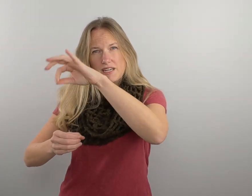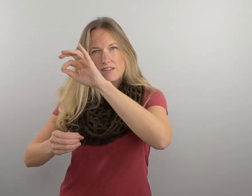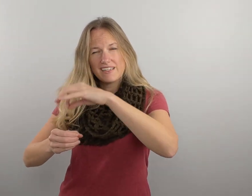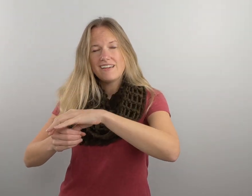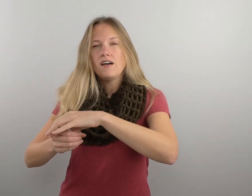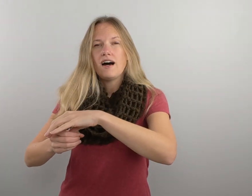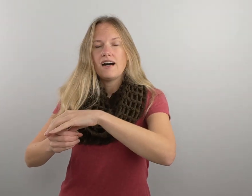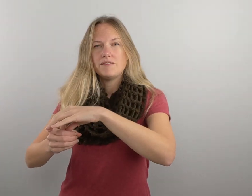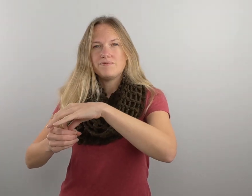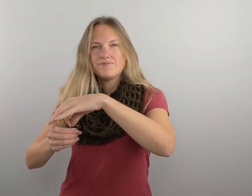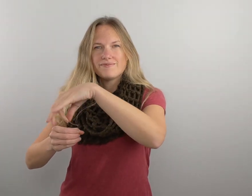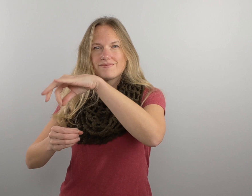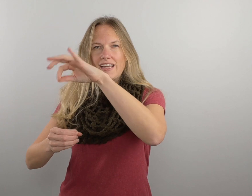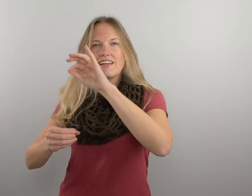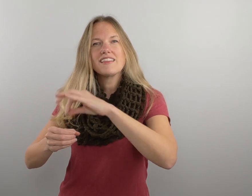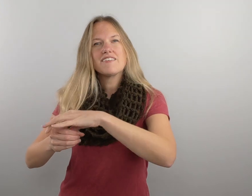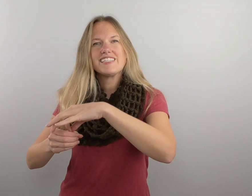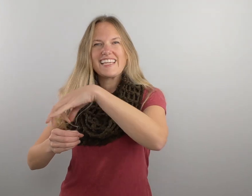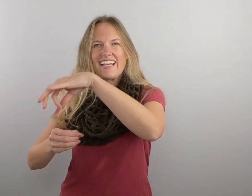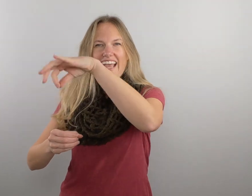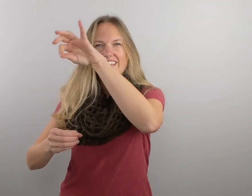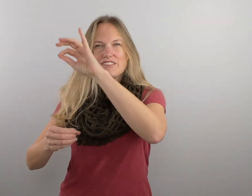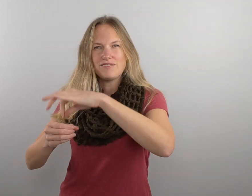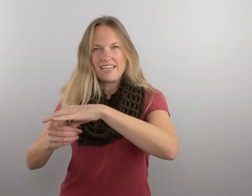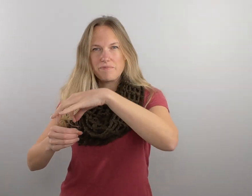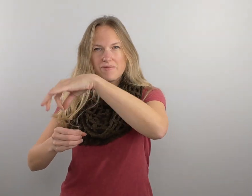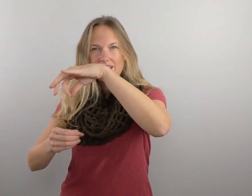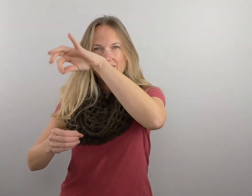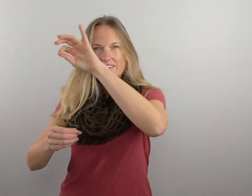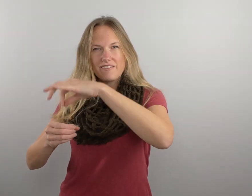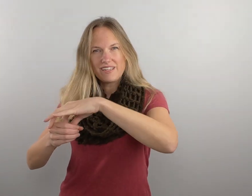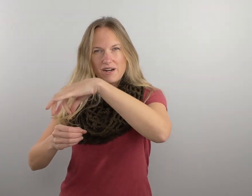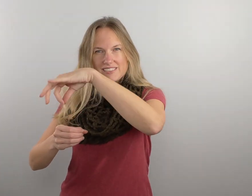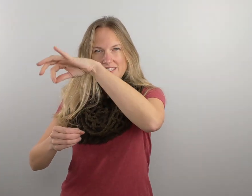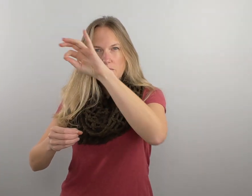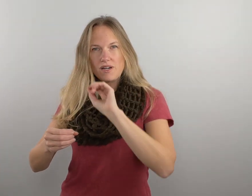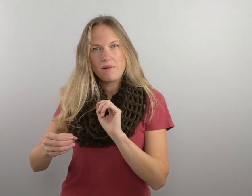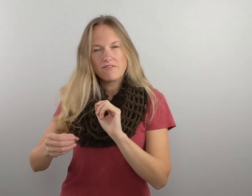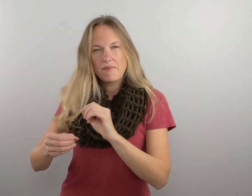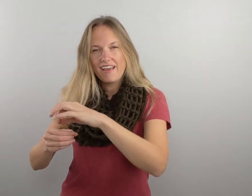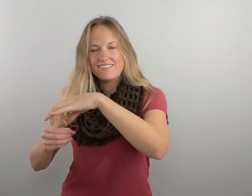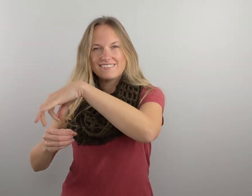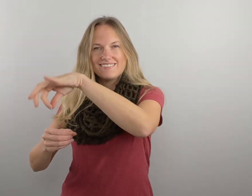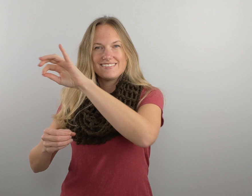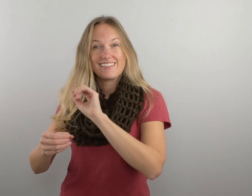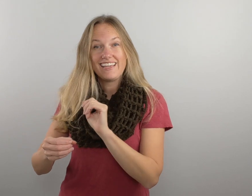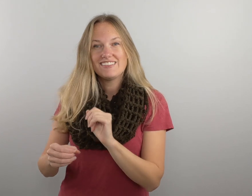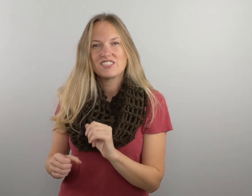spirit. I kind of think of it as like a candle flame. You know, when you watch the smoke come up from that? Okay,